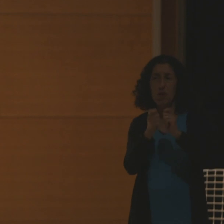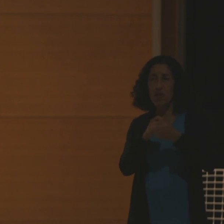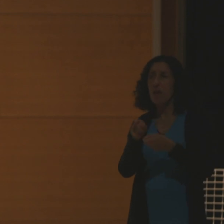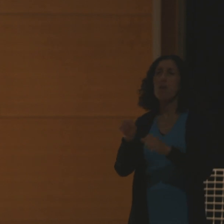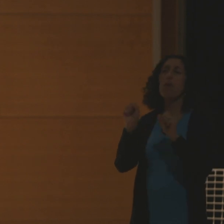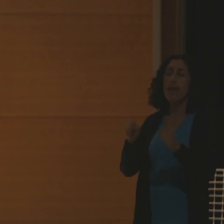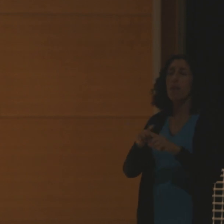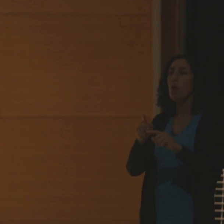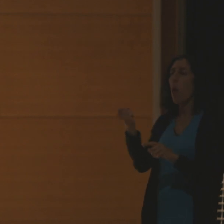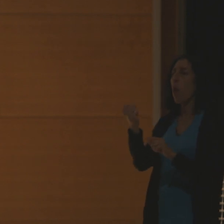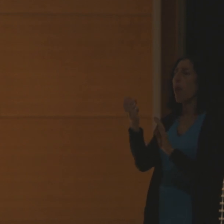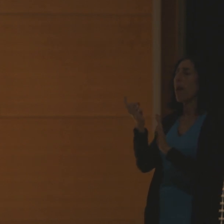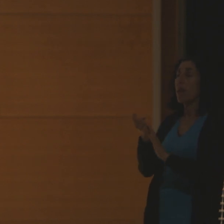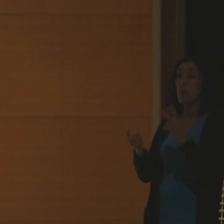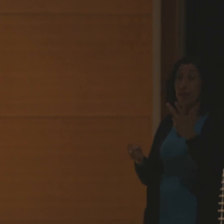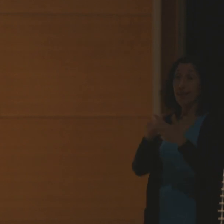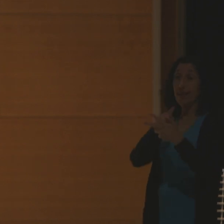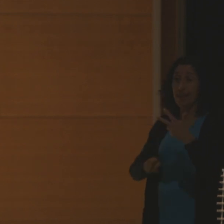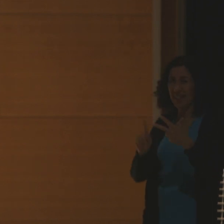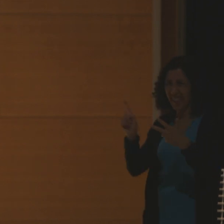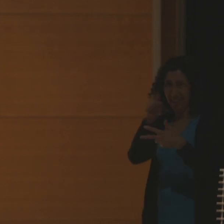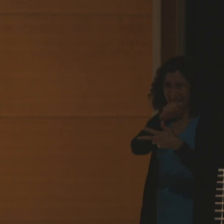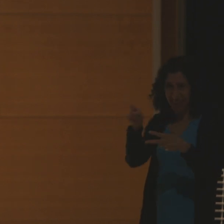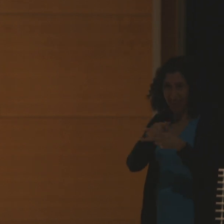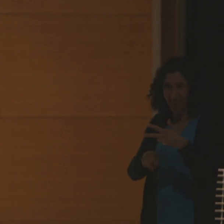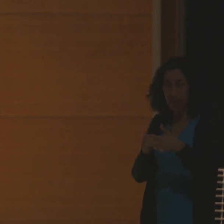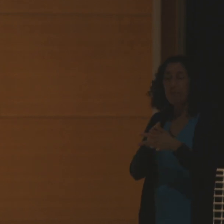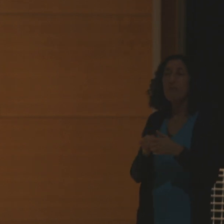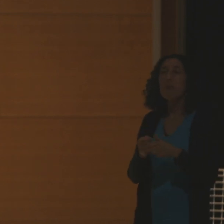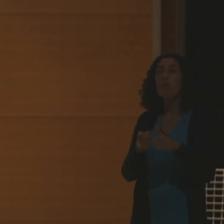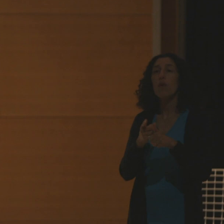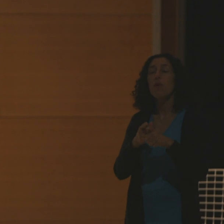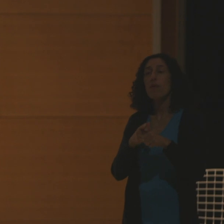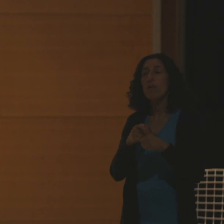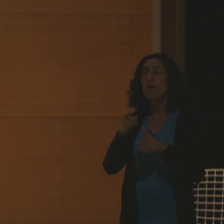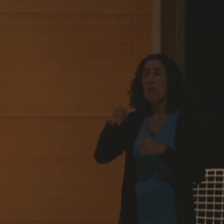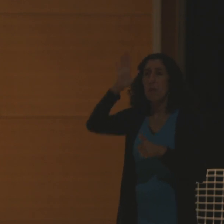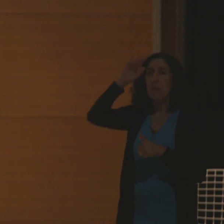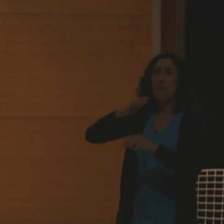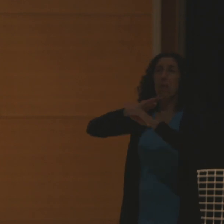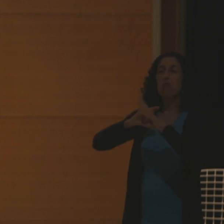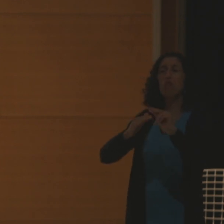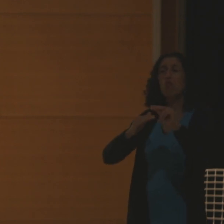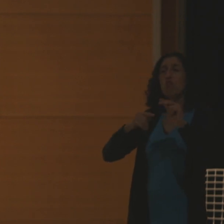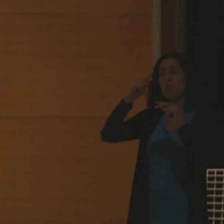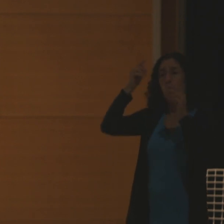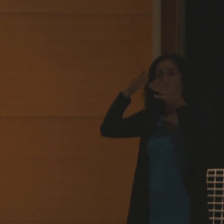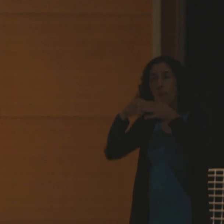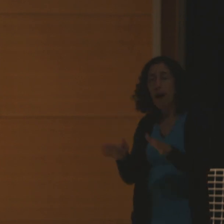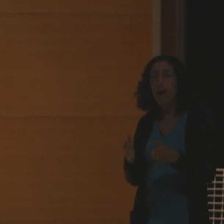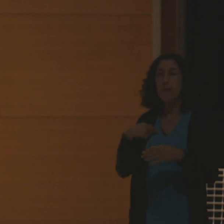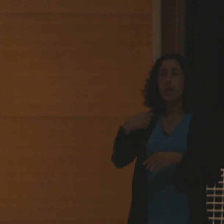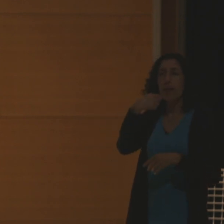I'm going to ask you to do 3 things. Number 1, let down your guard and open your mind to what I'm going to tell you. I know